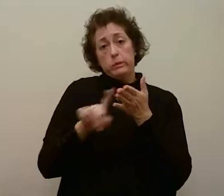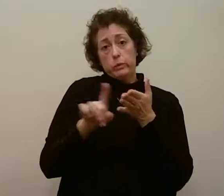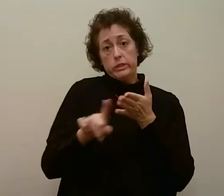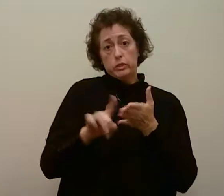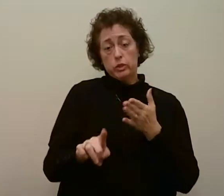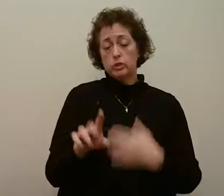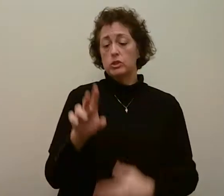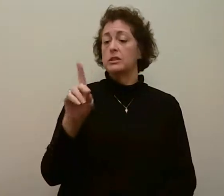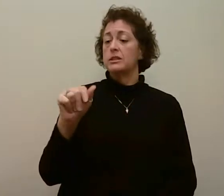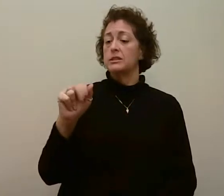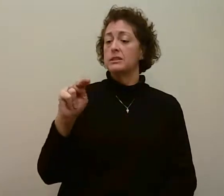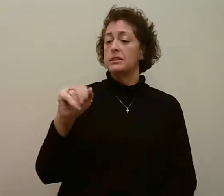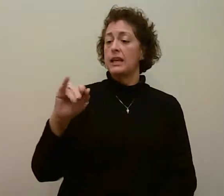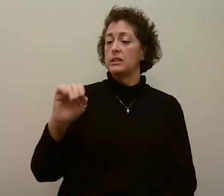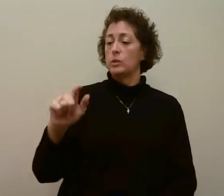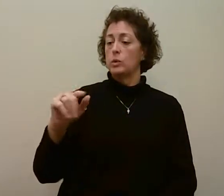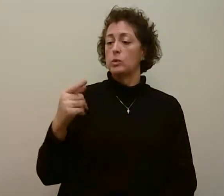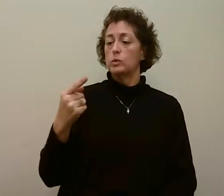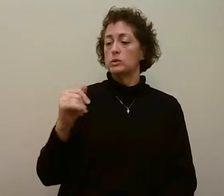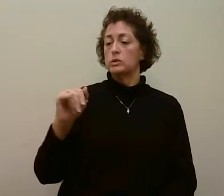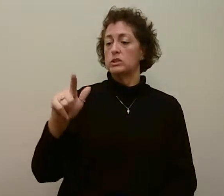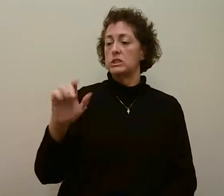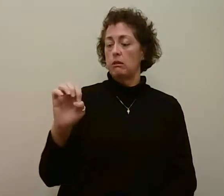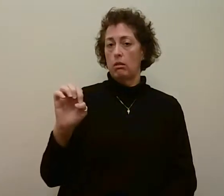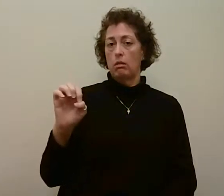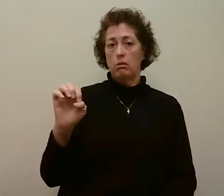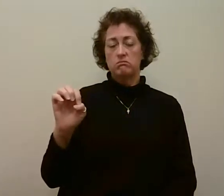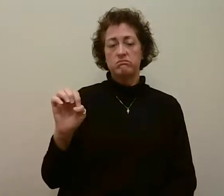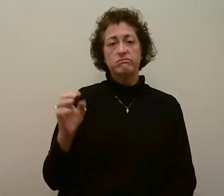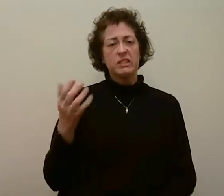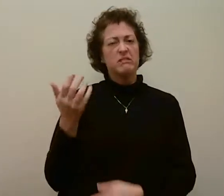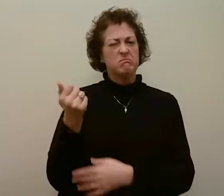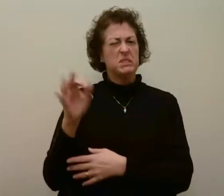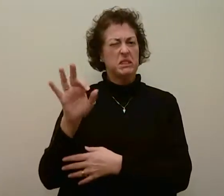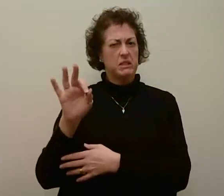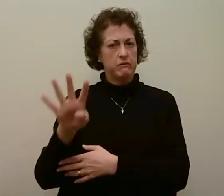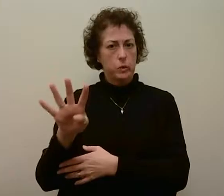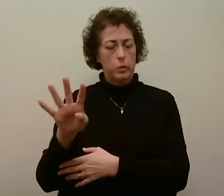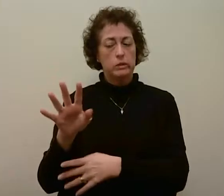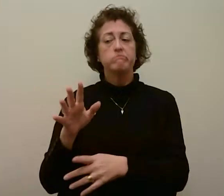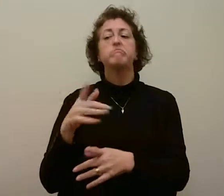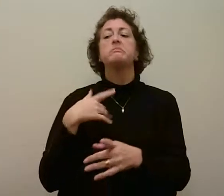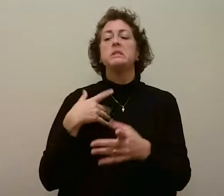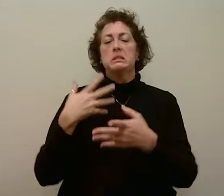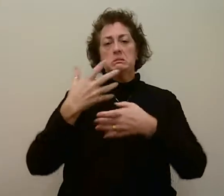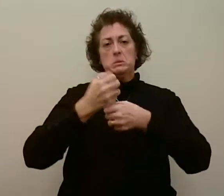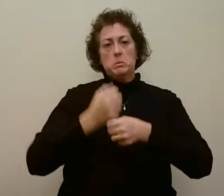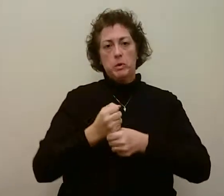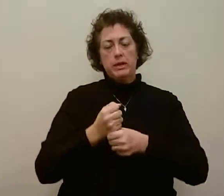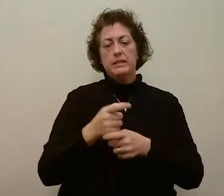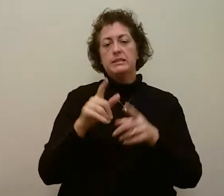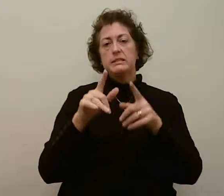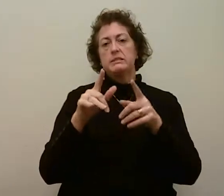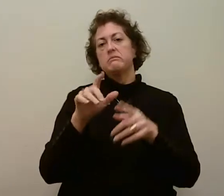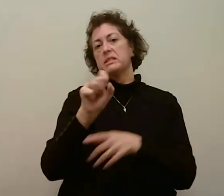Daniel Gilles, in 1994, did a summary of simultaneous interpreting. He basically explained that